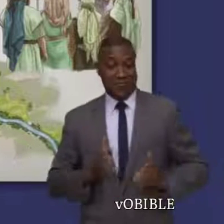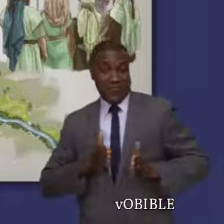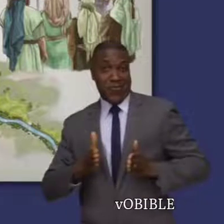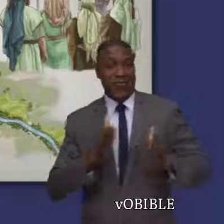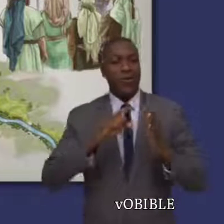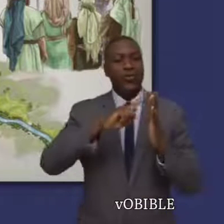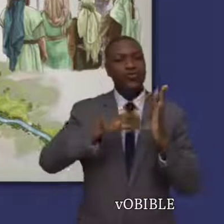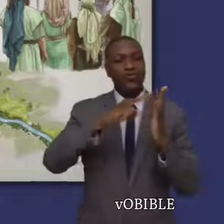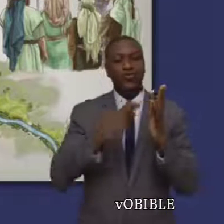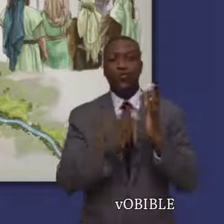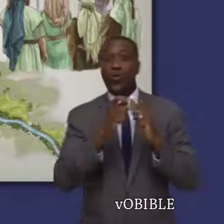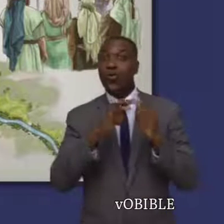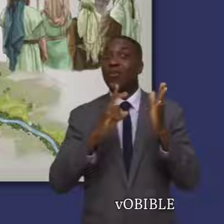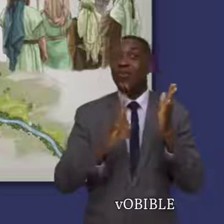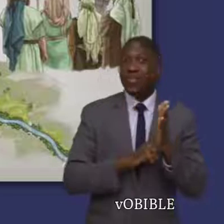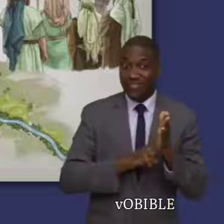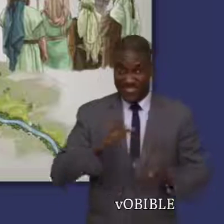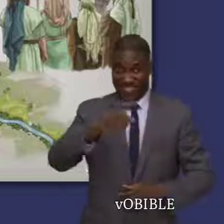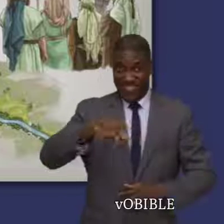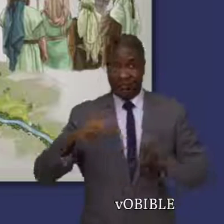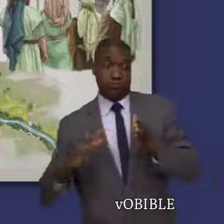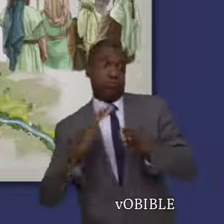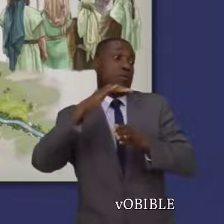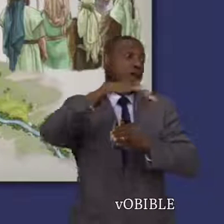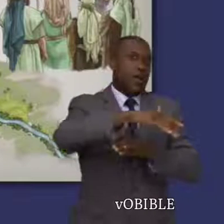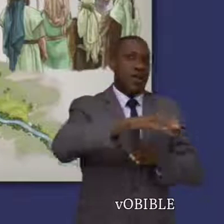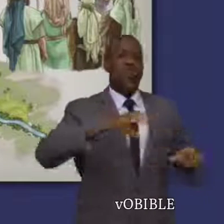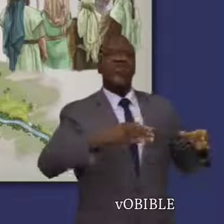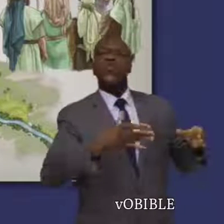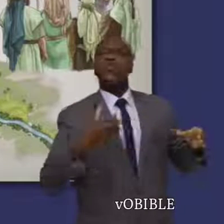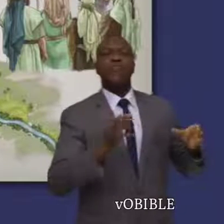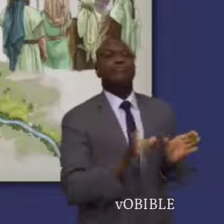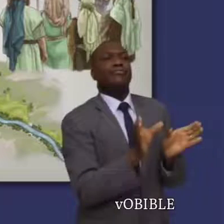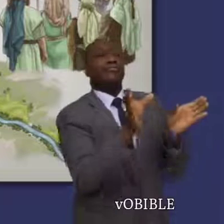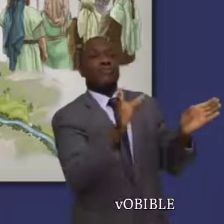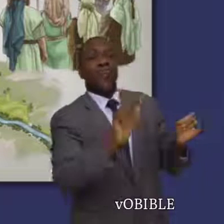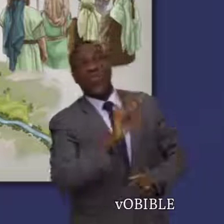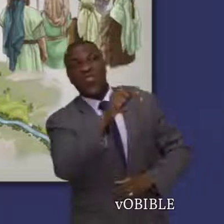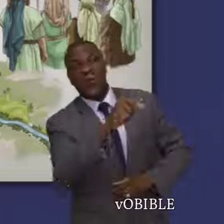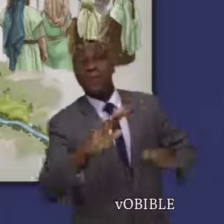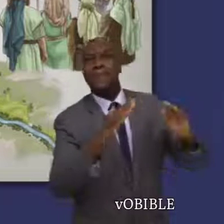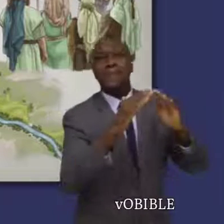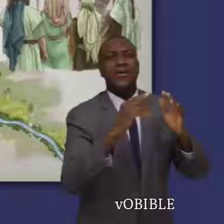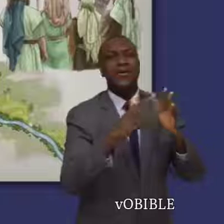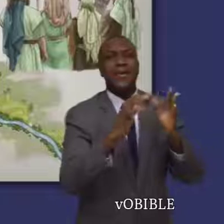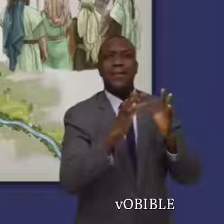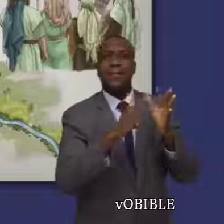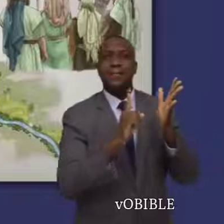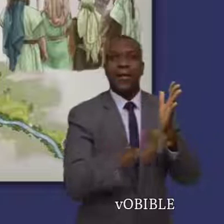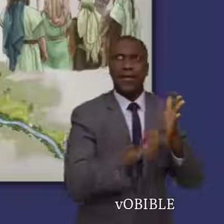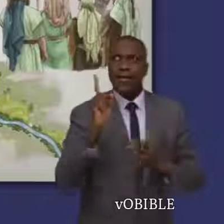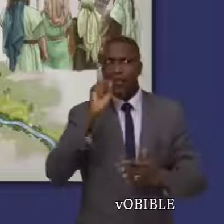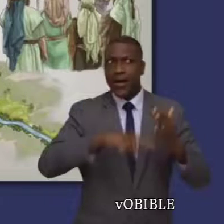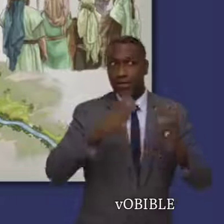be recited on Mount Ebal, where half of the tribes are to stand. The other tribes are to stand on Mount Gerizim